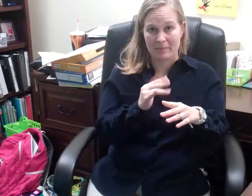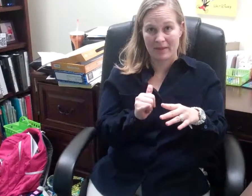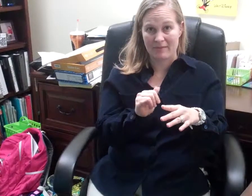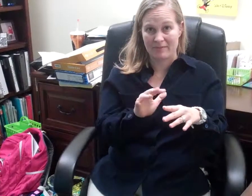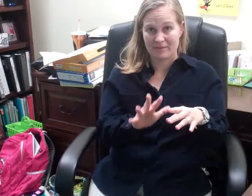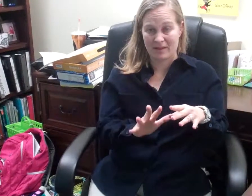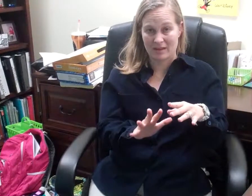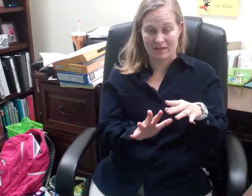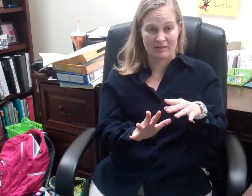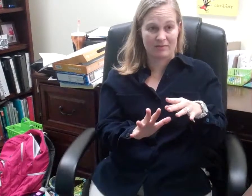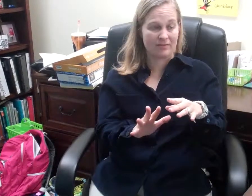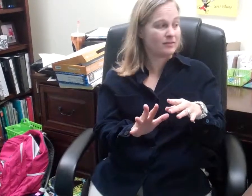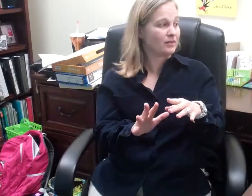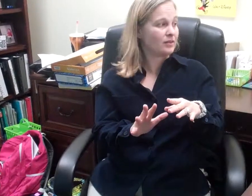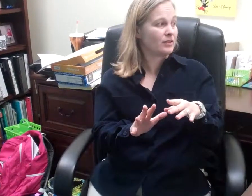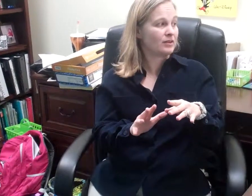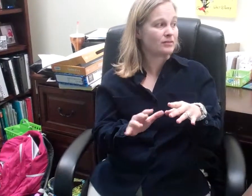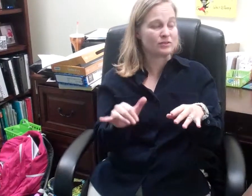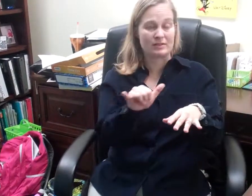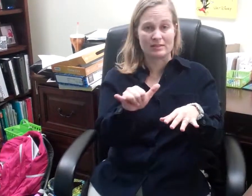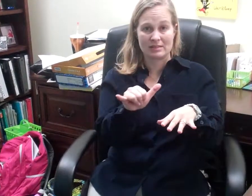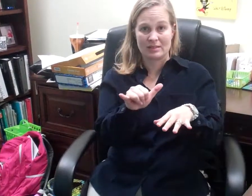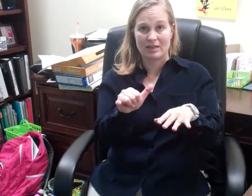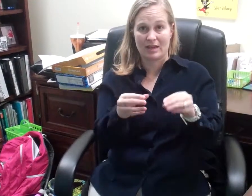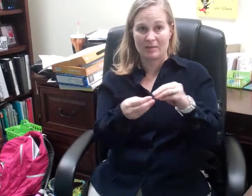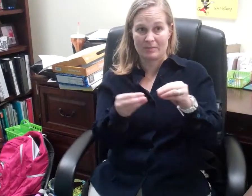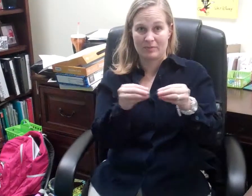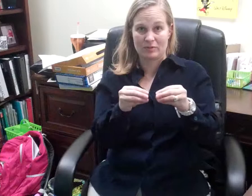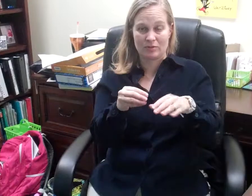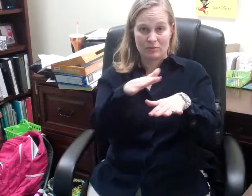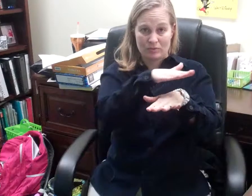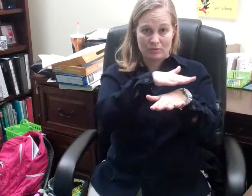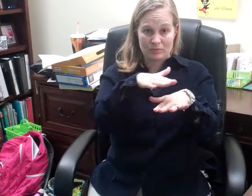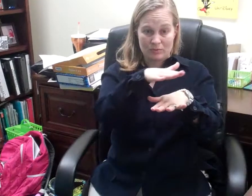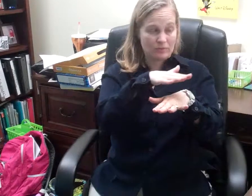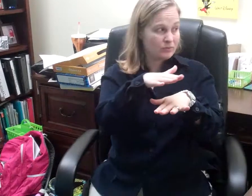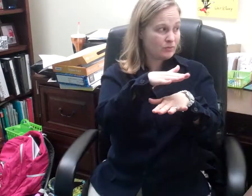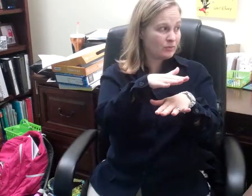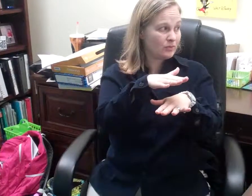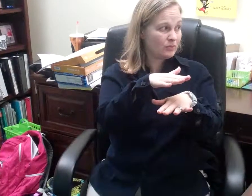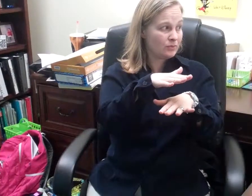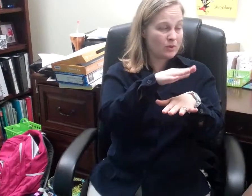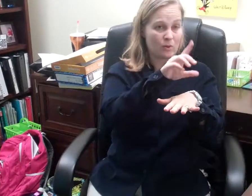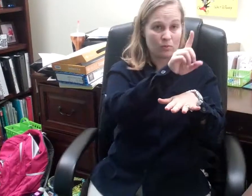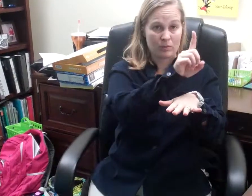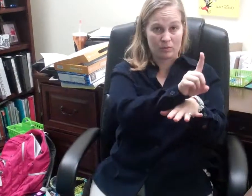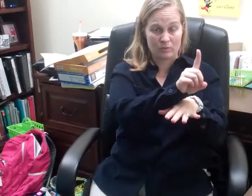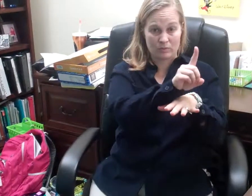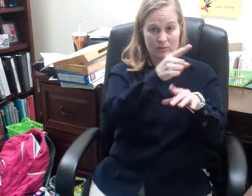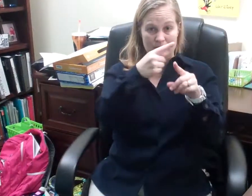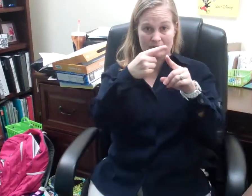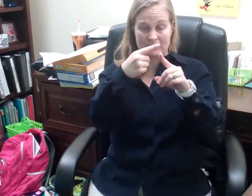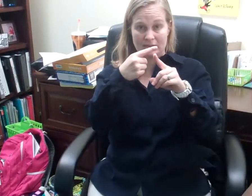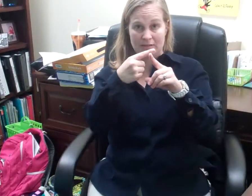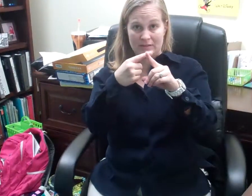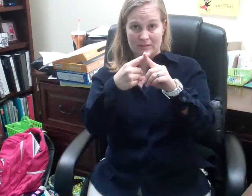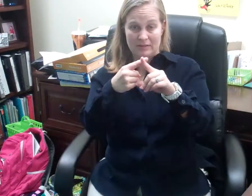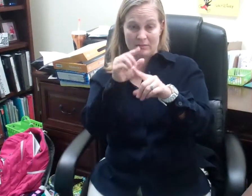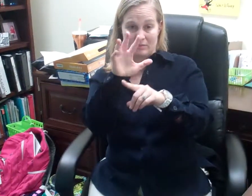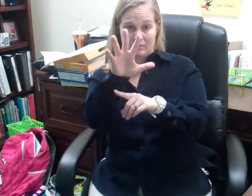However, if we also multiply the numerator of the fraction by 5, we're actually multiplying the